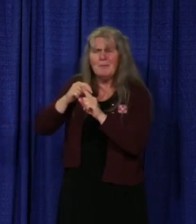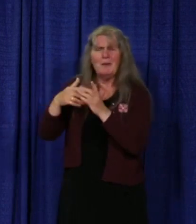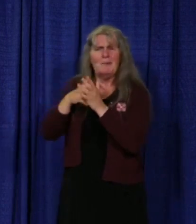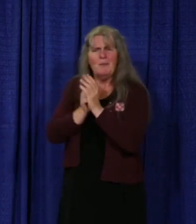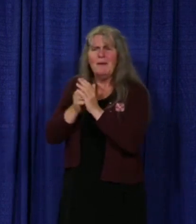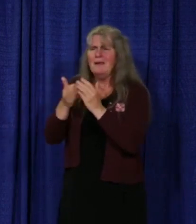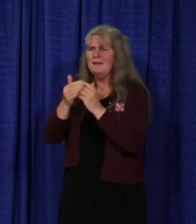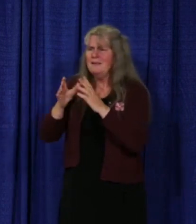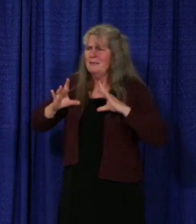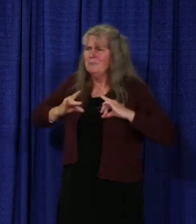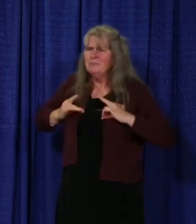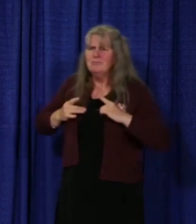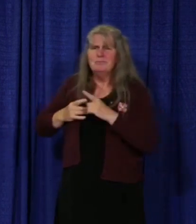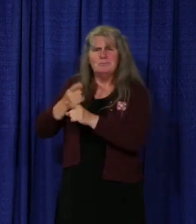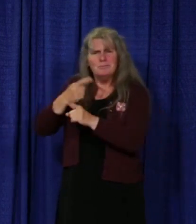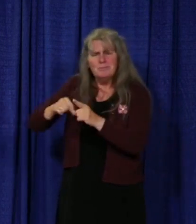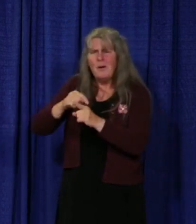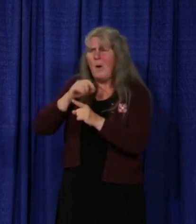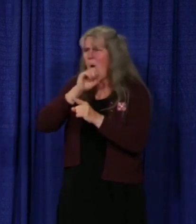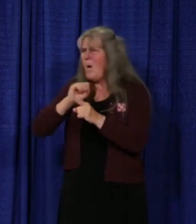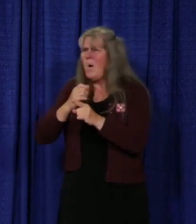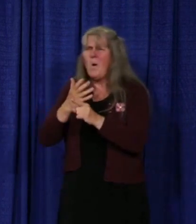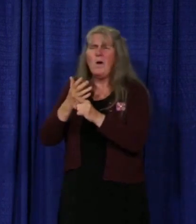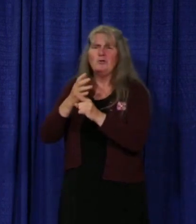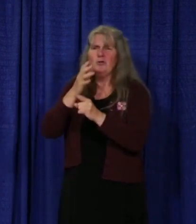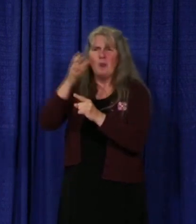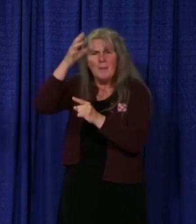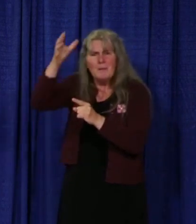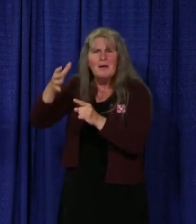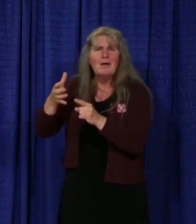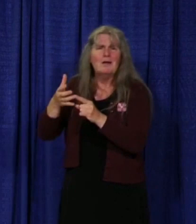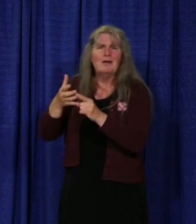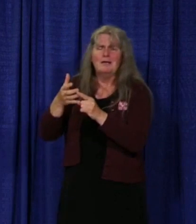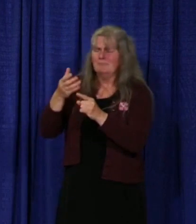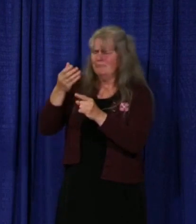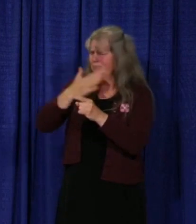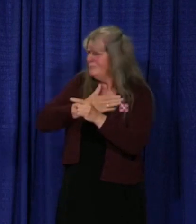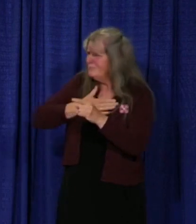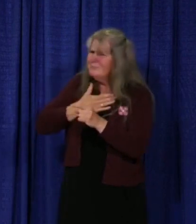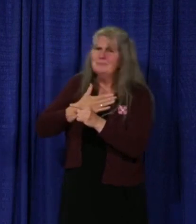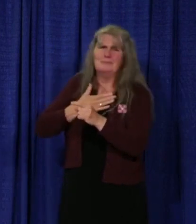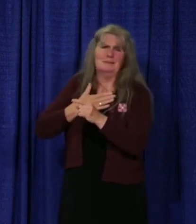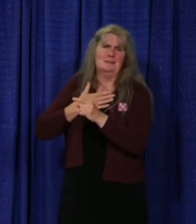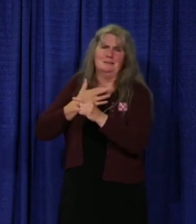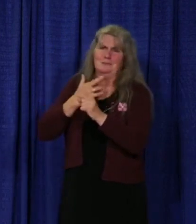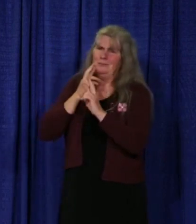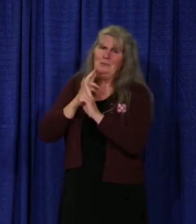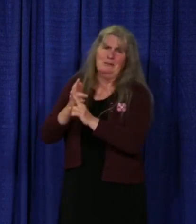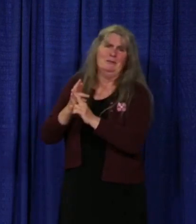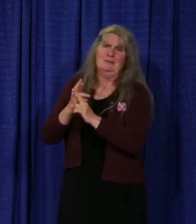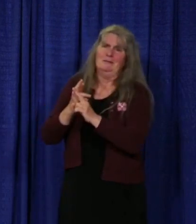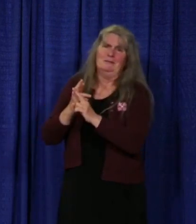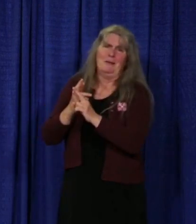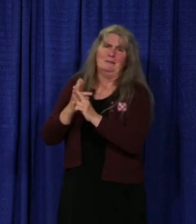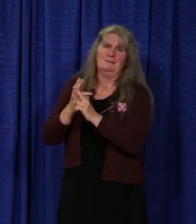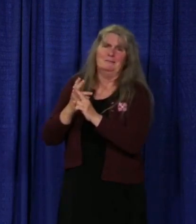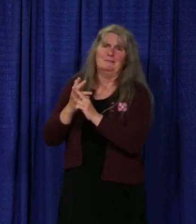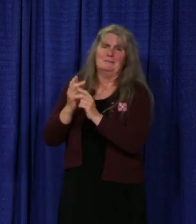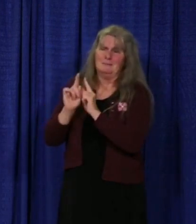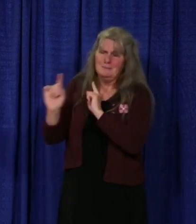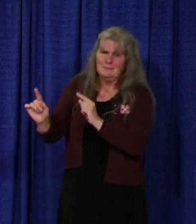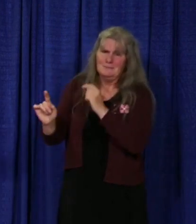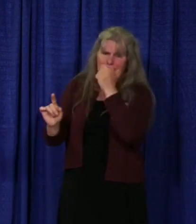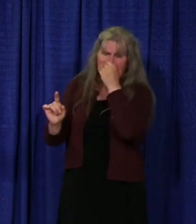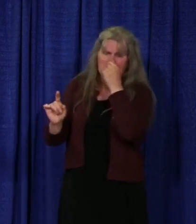immune systems, our elderly, your grandparents, these types of things. Please, we're not out of the woods, and we really